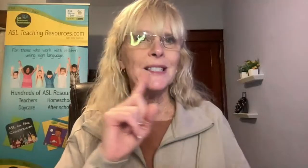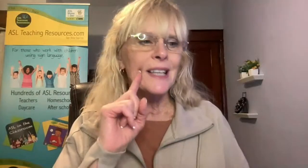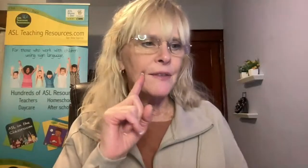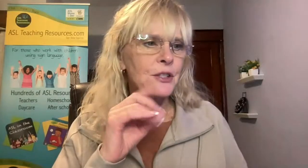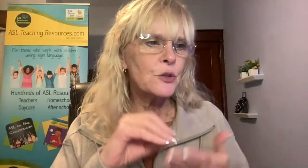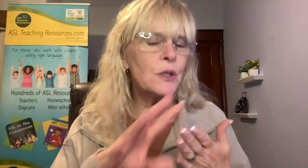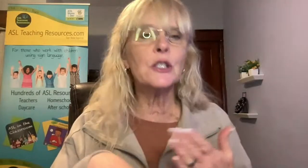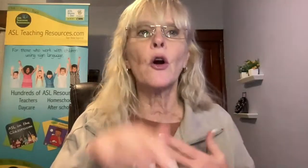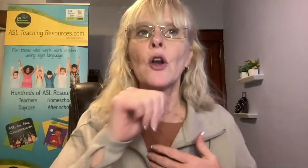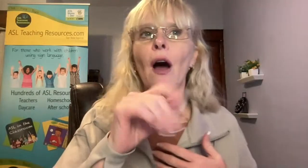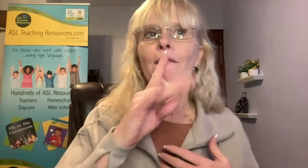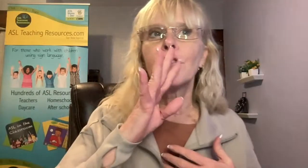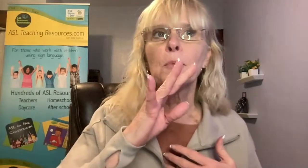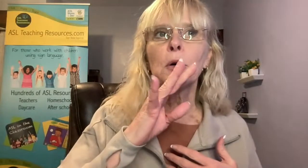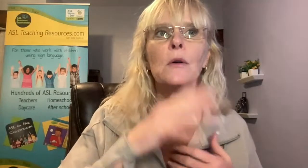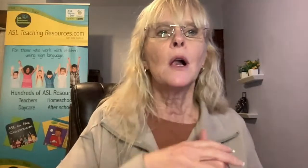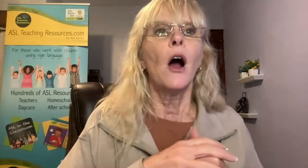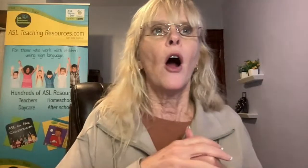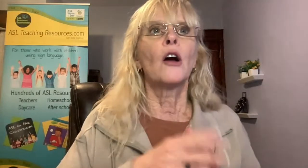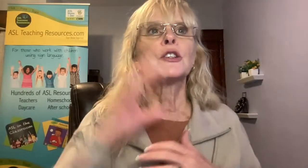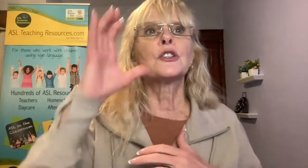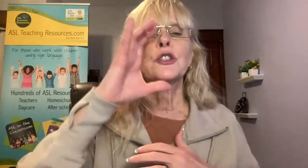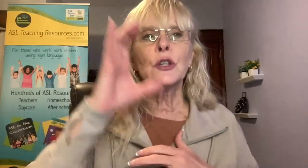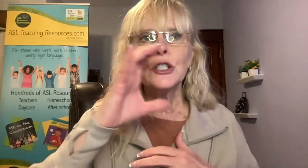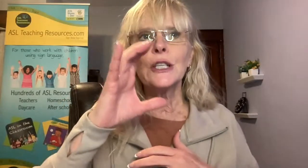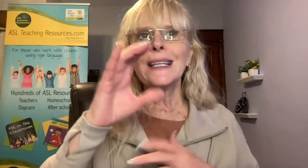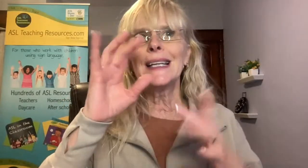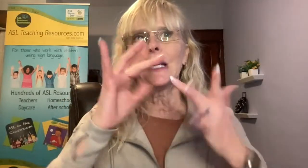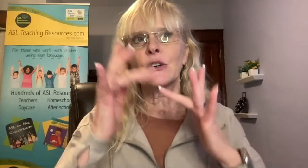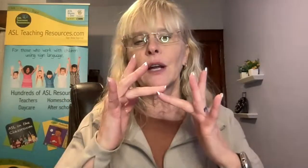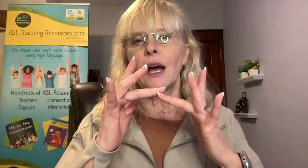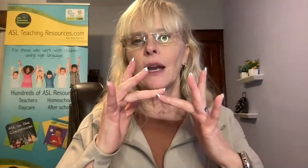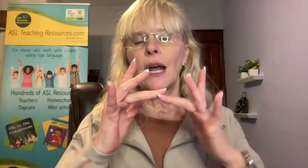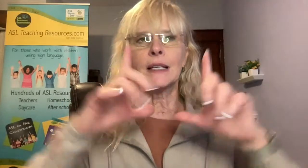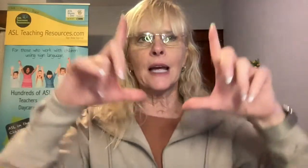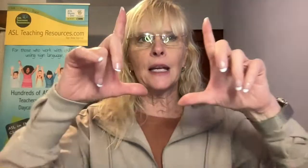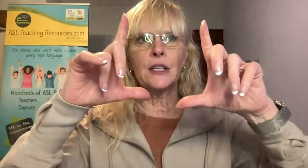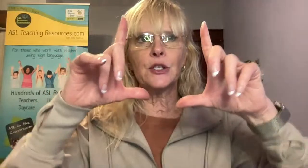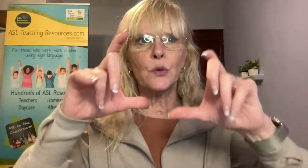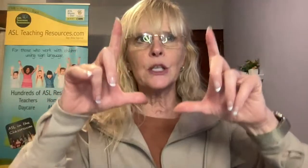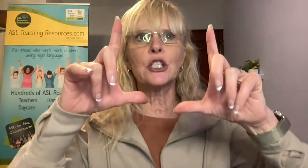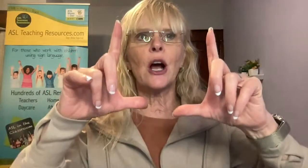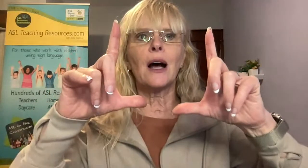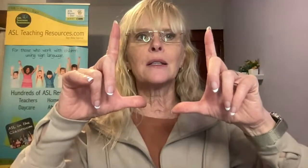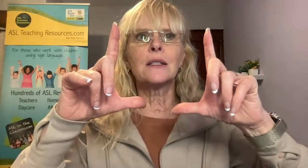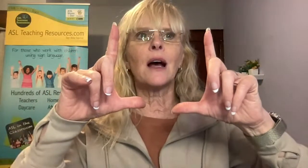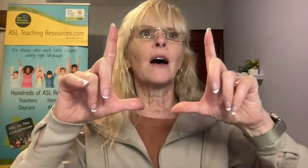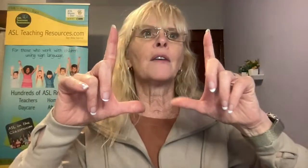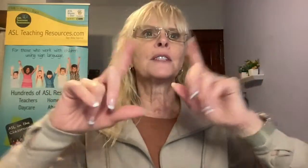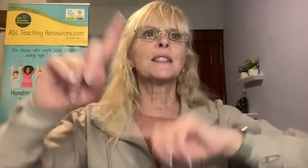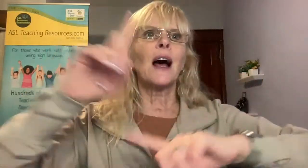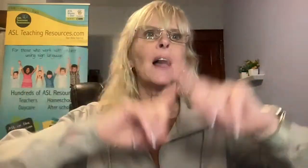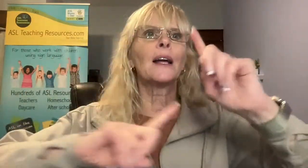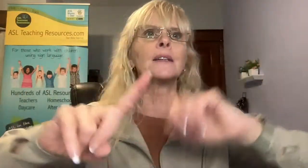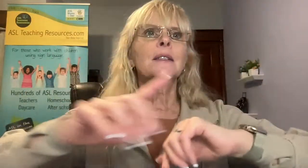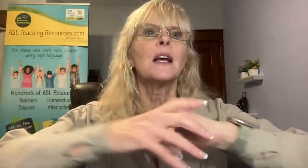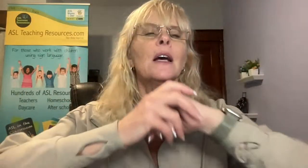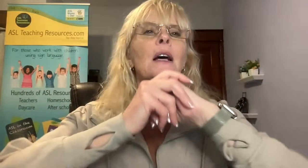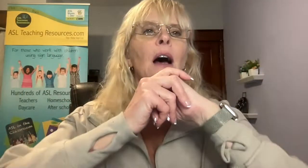deaf students are nonverbal, are searching the internet and taking screenshots of signs.